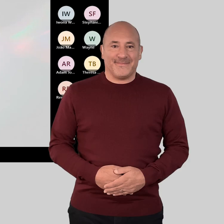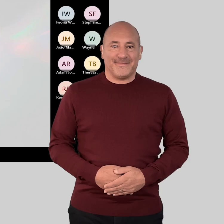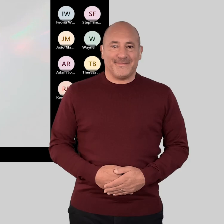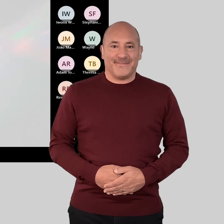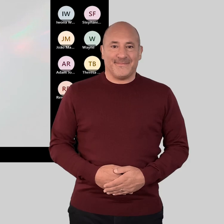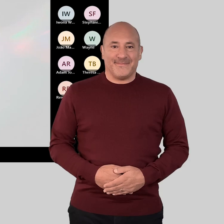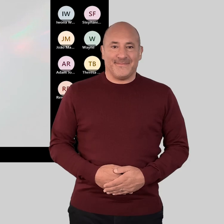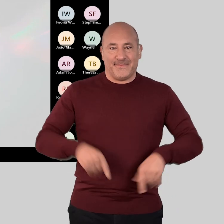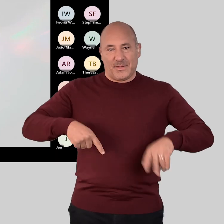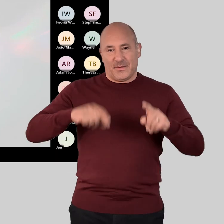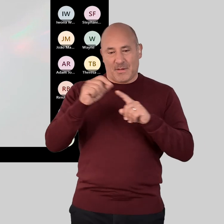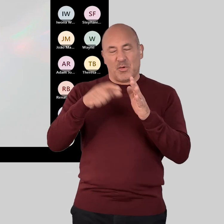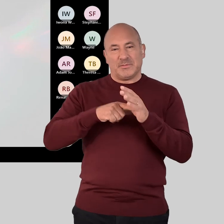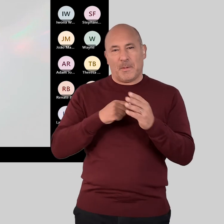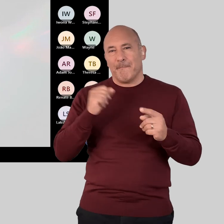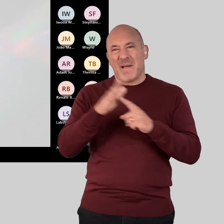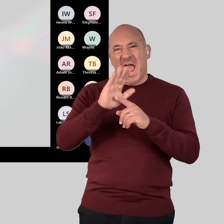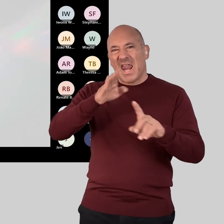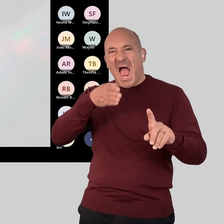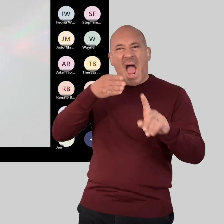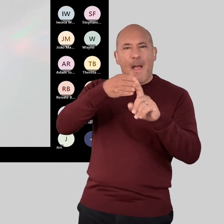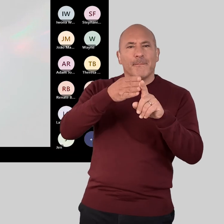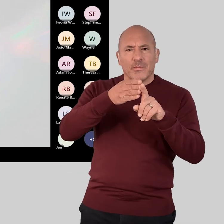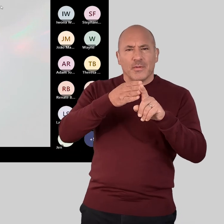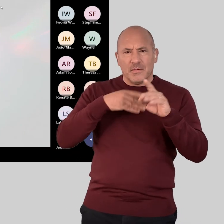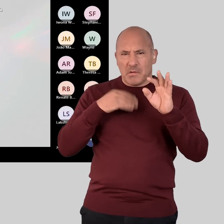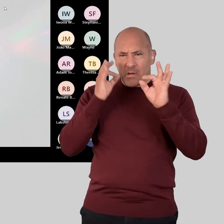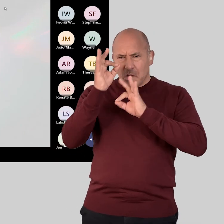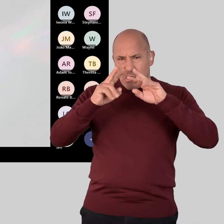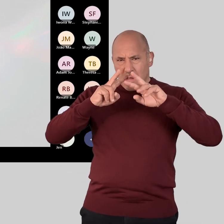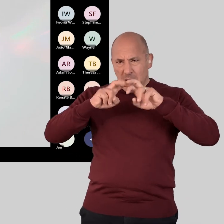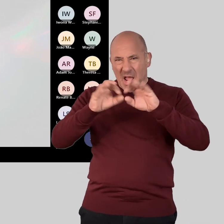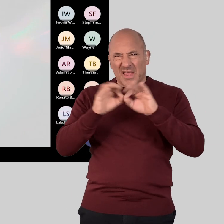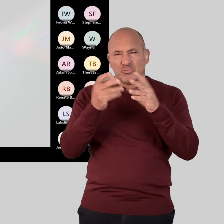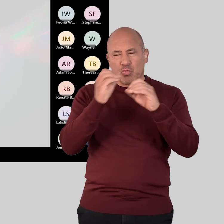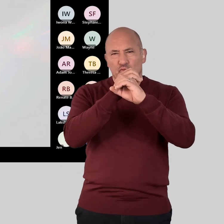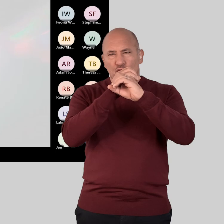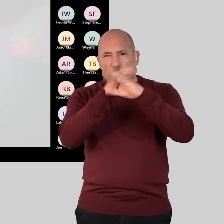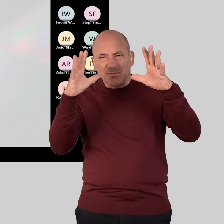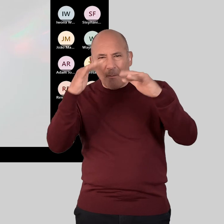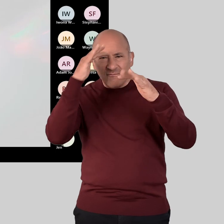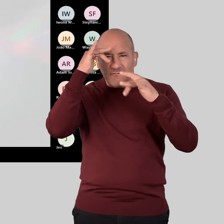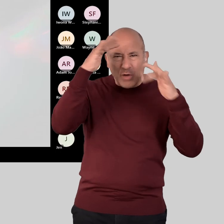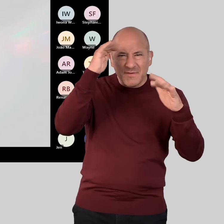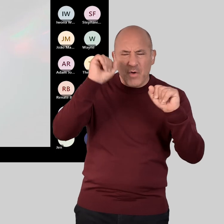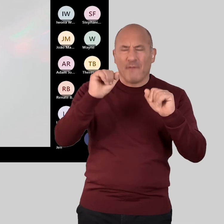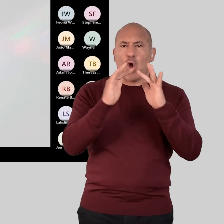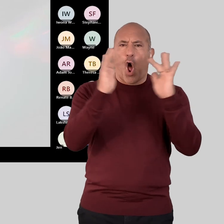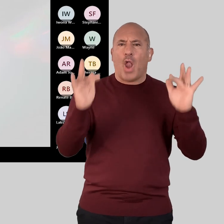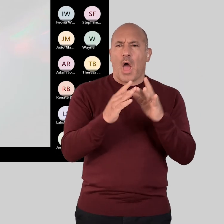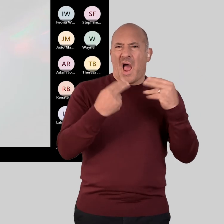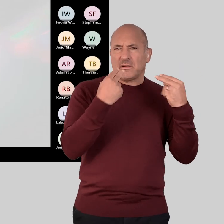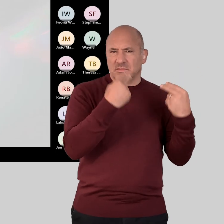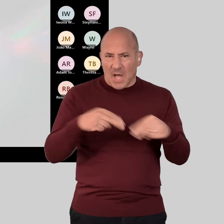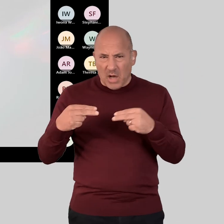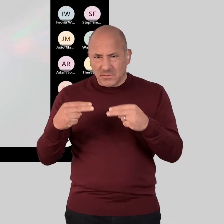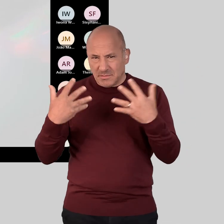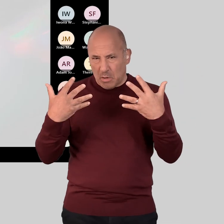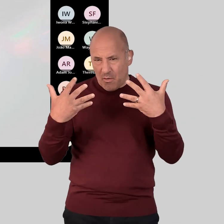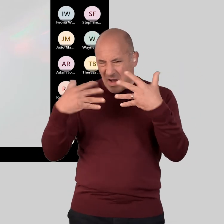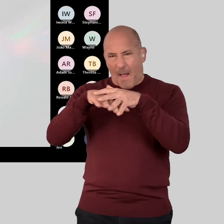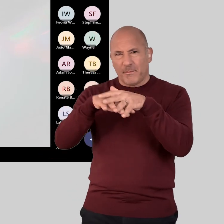In the project, we were the main aim was to look at and understand how questions about the